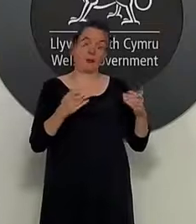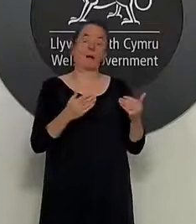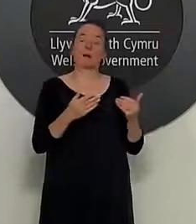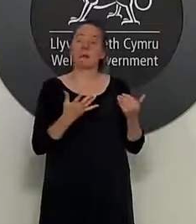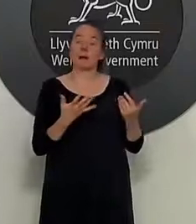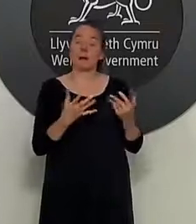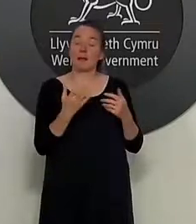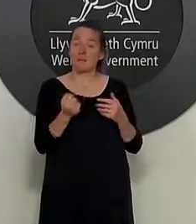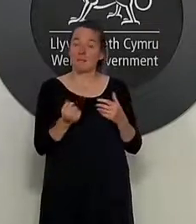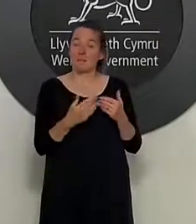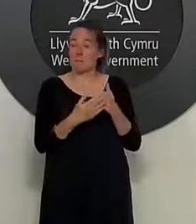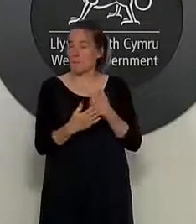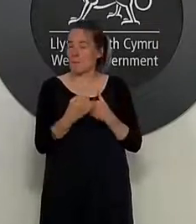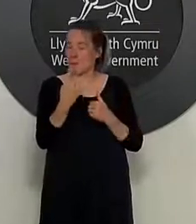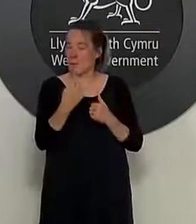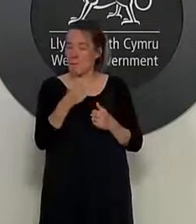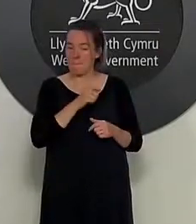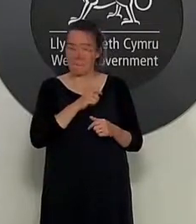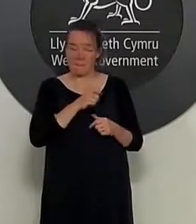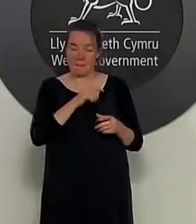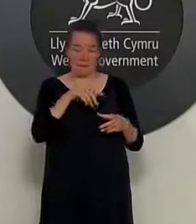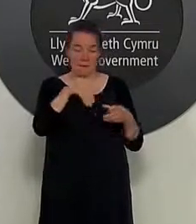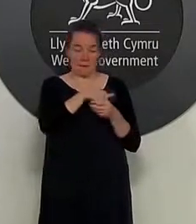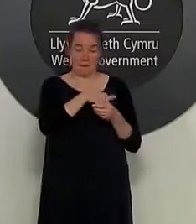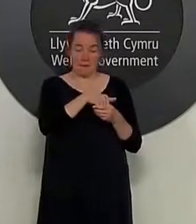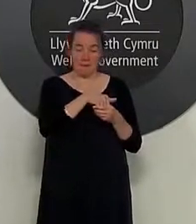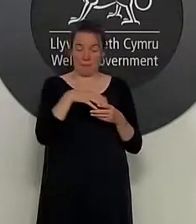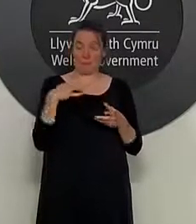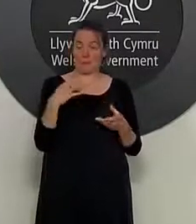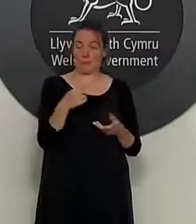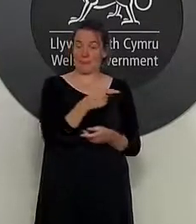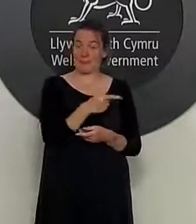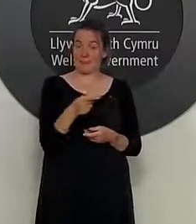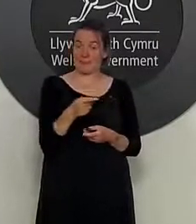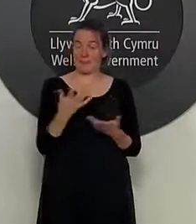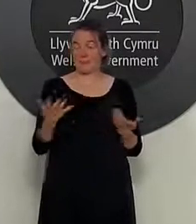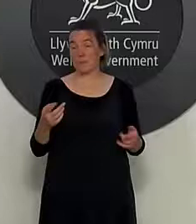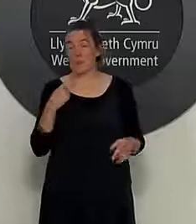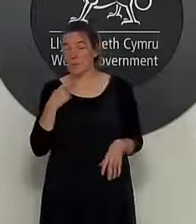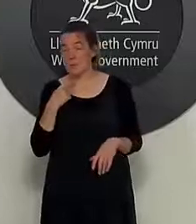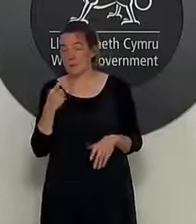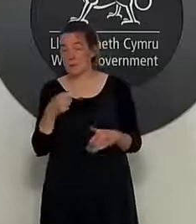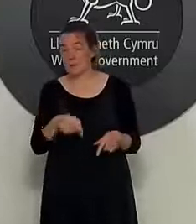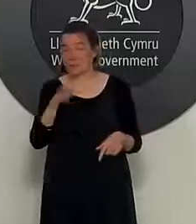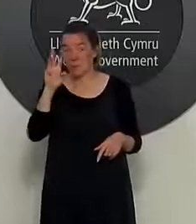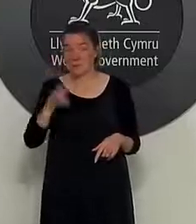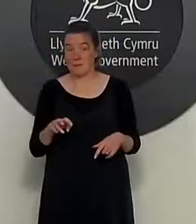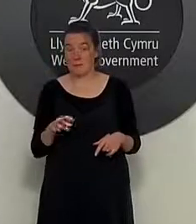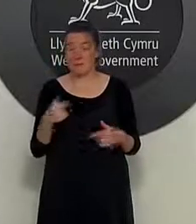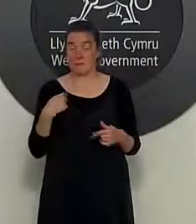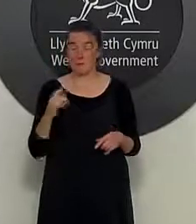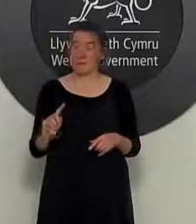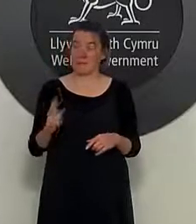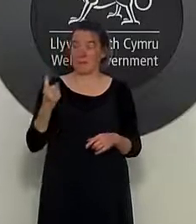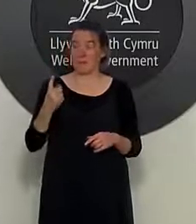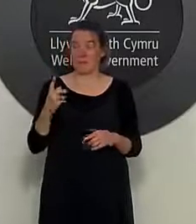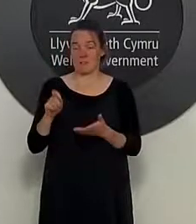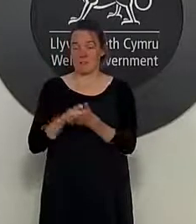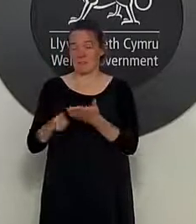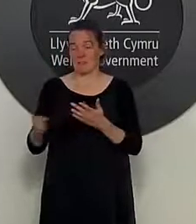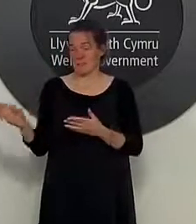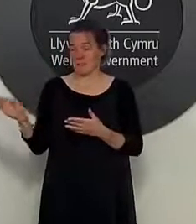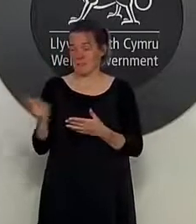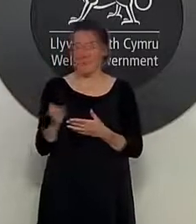representing that, but we're absolutely used to this in Wales. When I was first elected as a councillor on South Glamorgan County